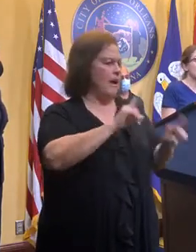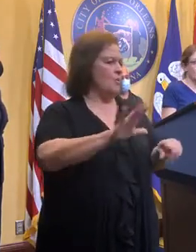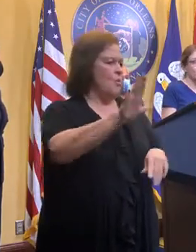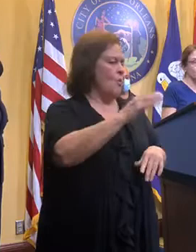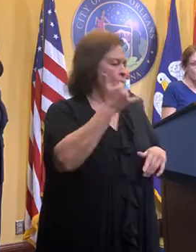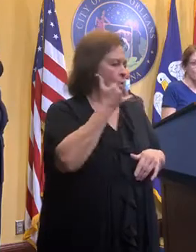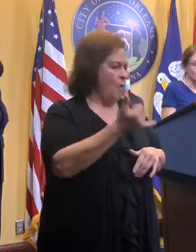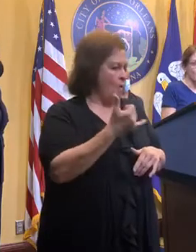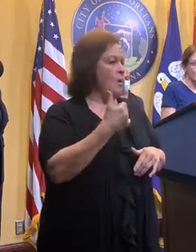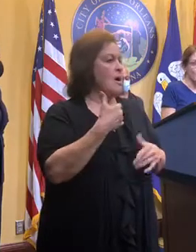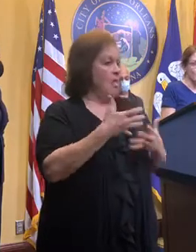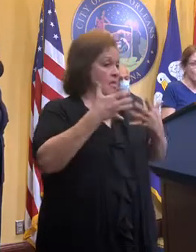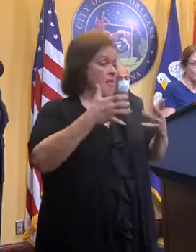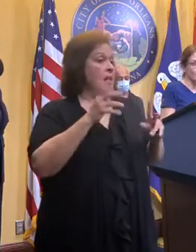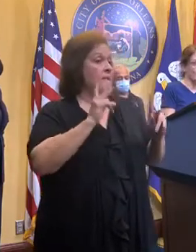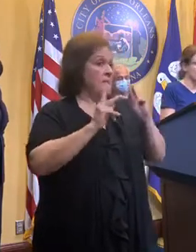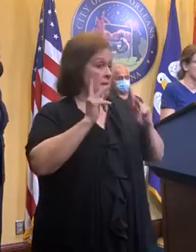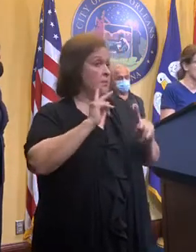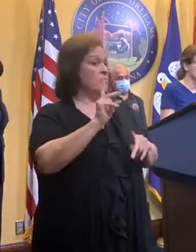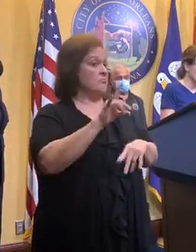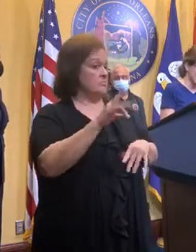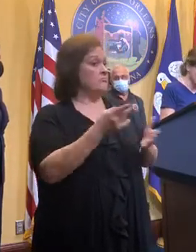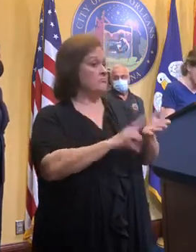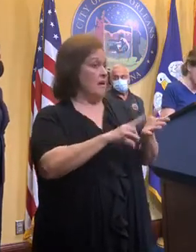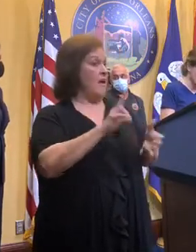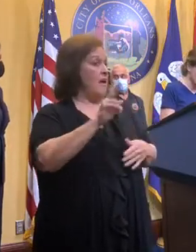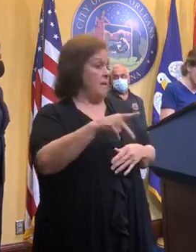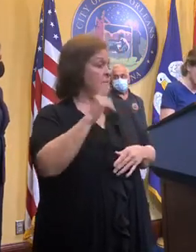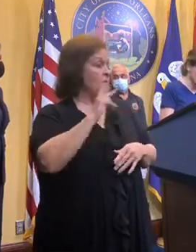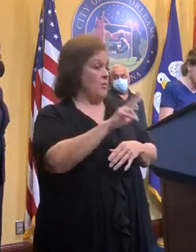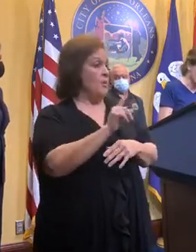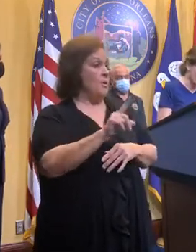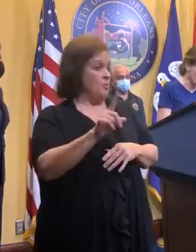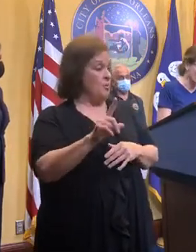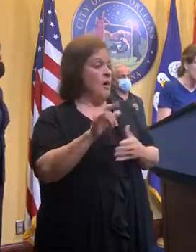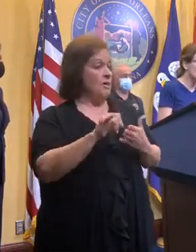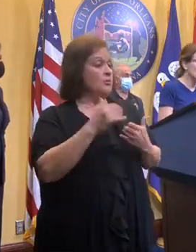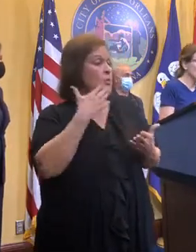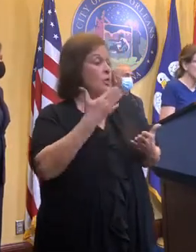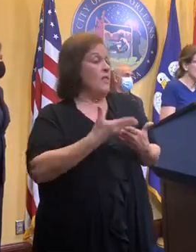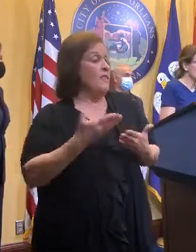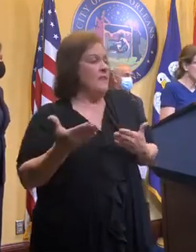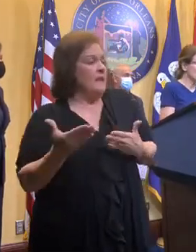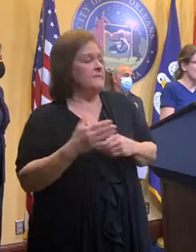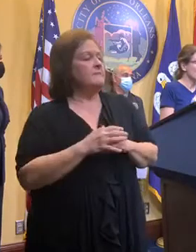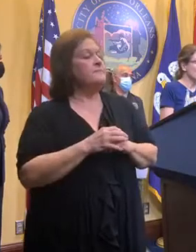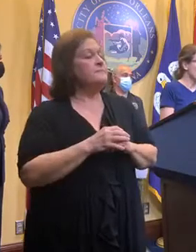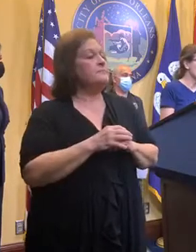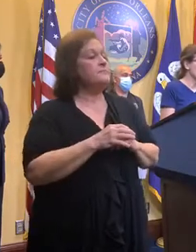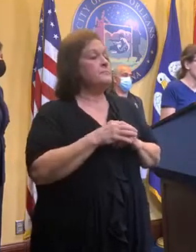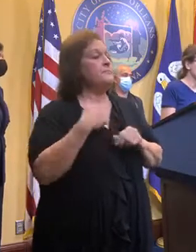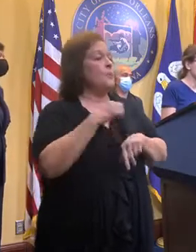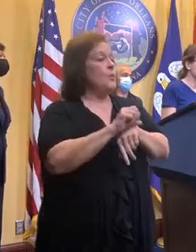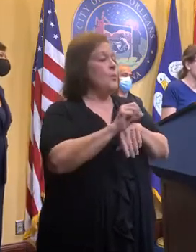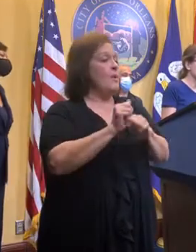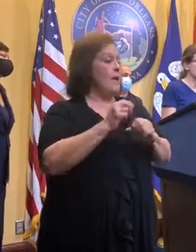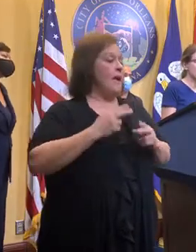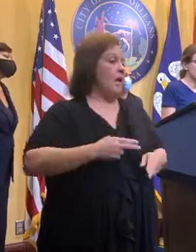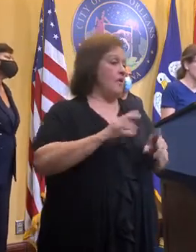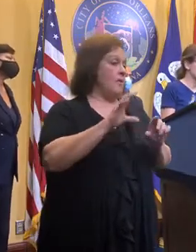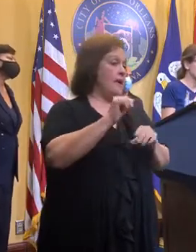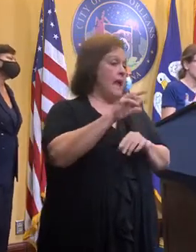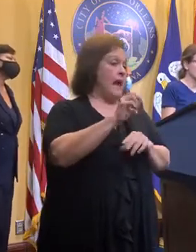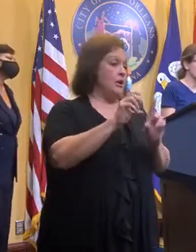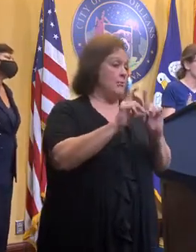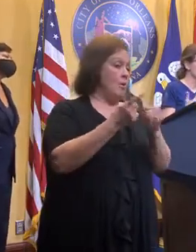a lot of folks this season, and that is a silver lining to all the storms that we've had. We are working with our healthcare